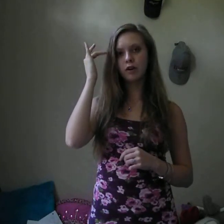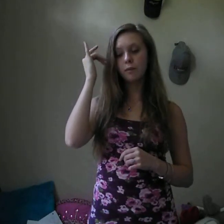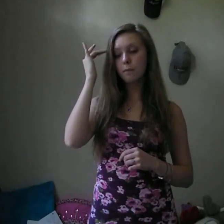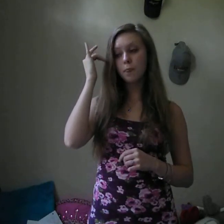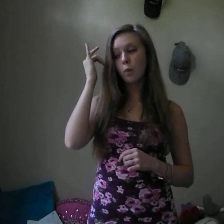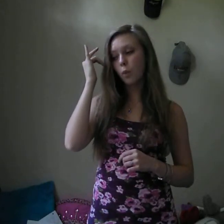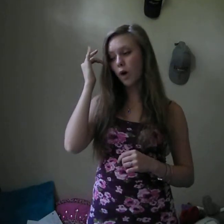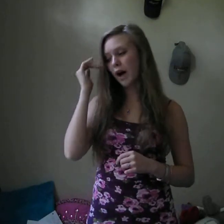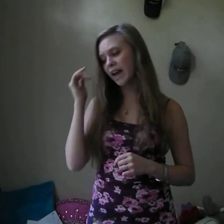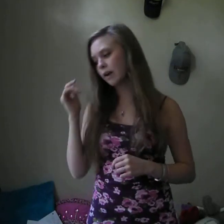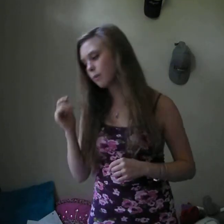finger. Why?